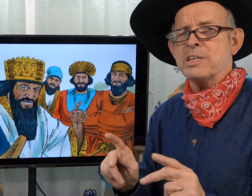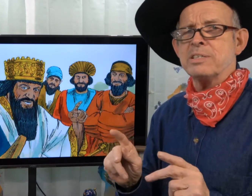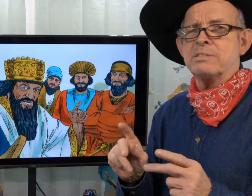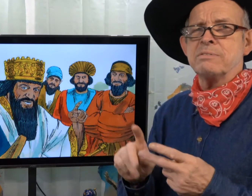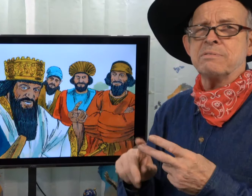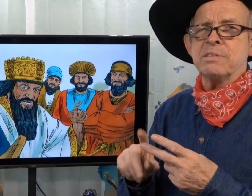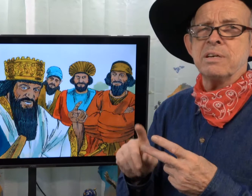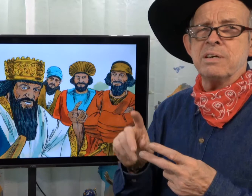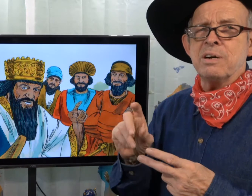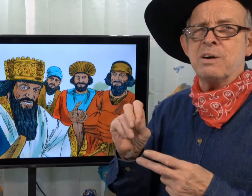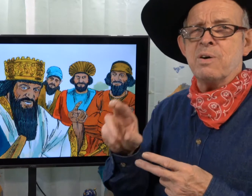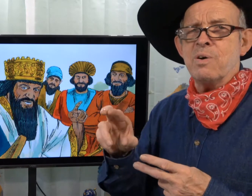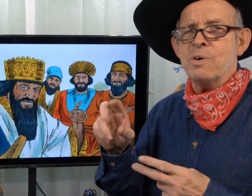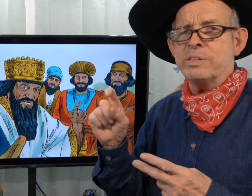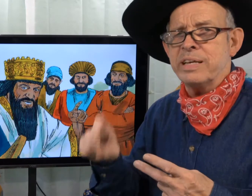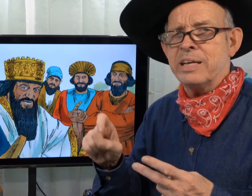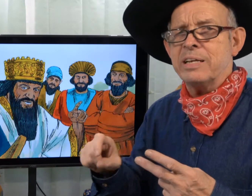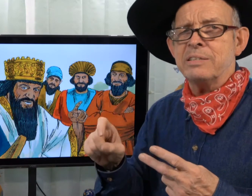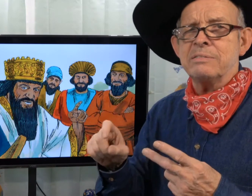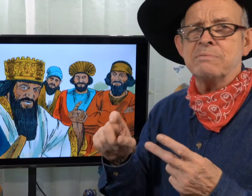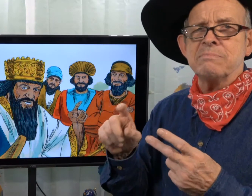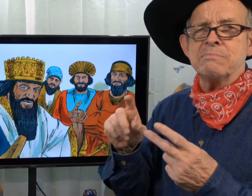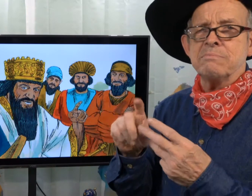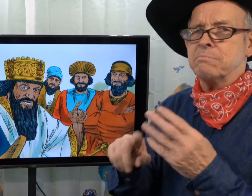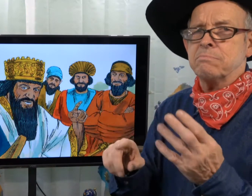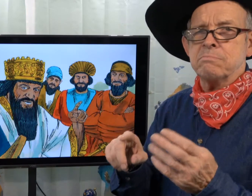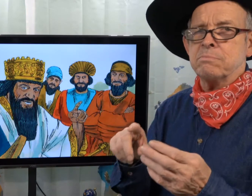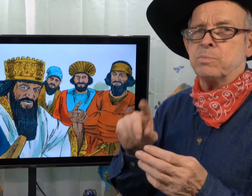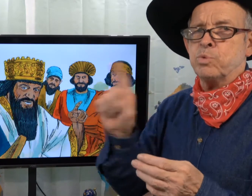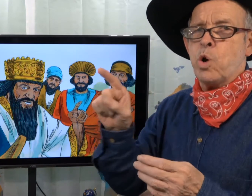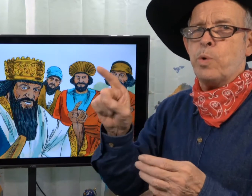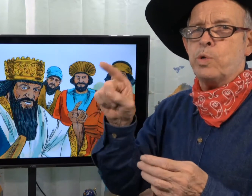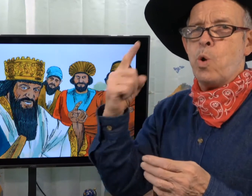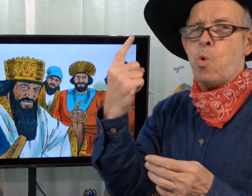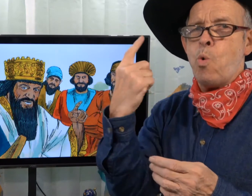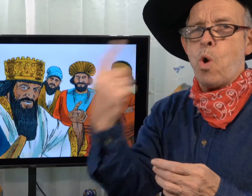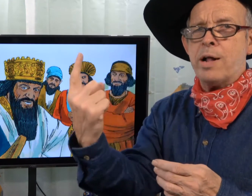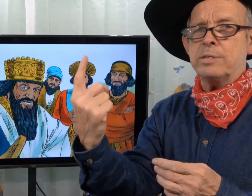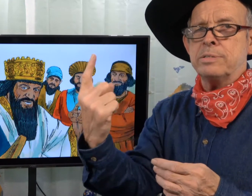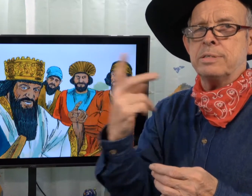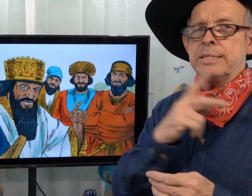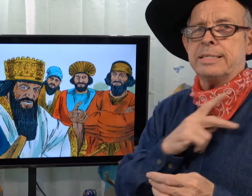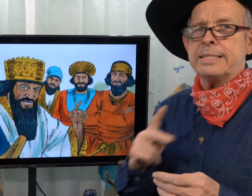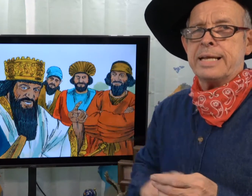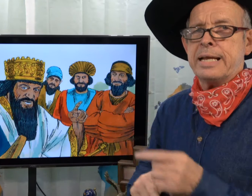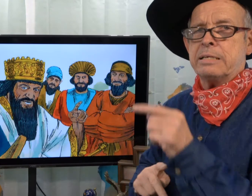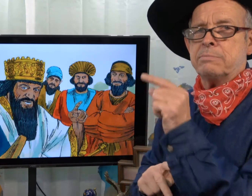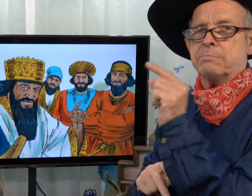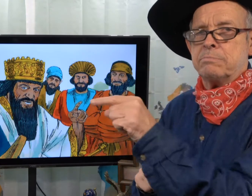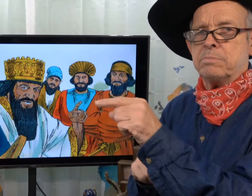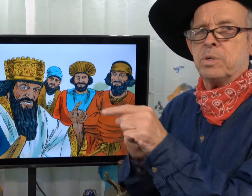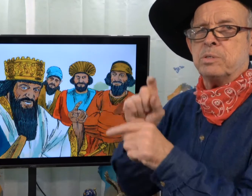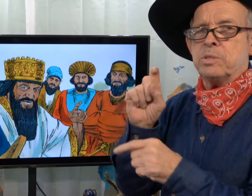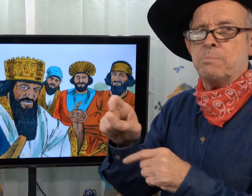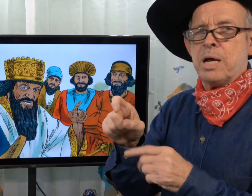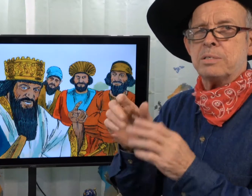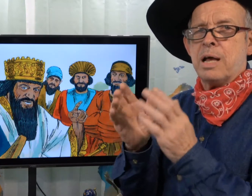permission or need. You run, King. You must